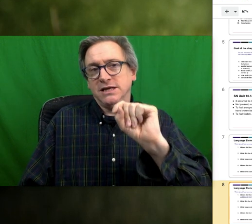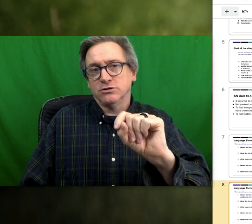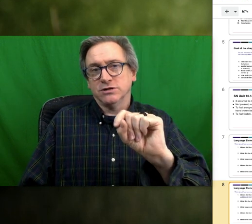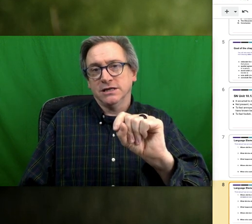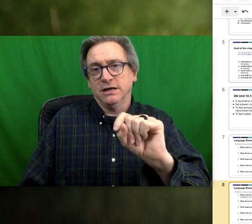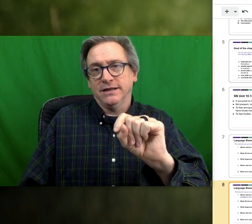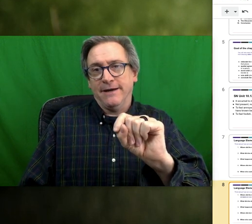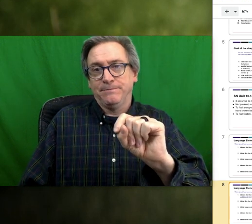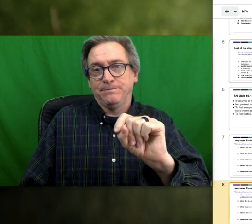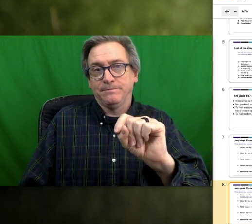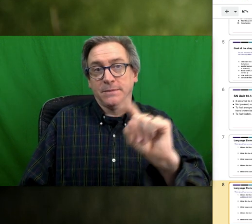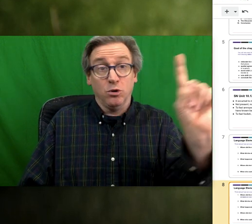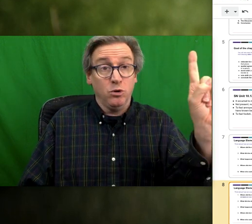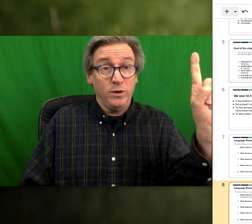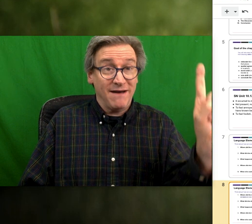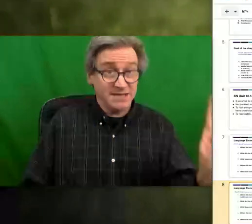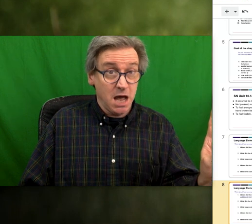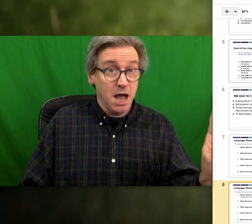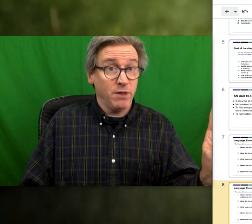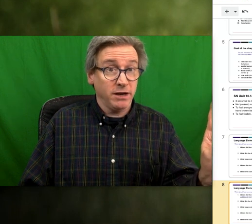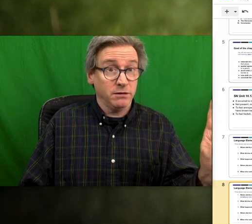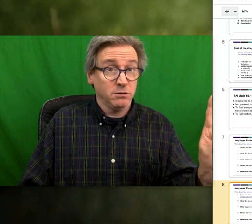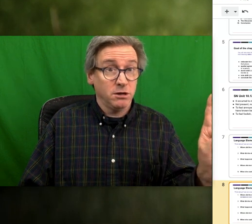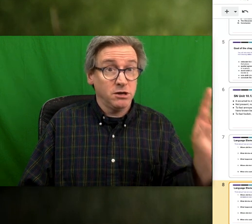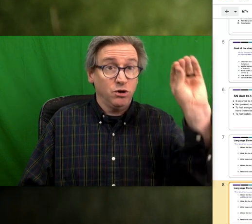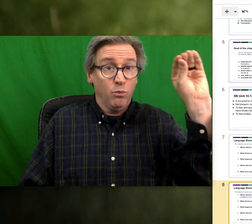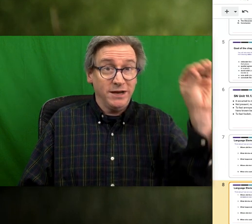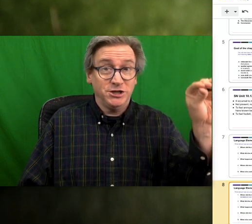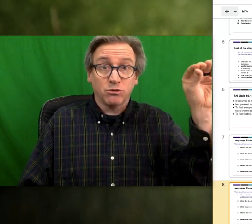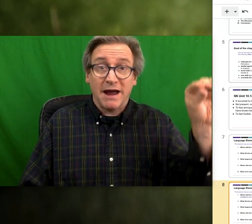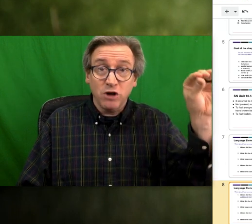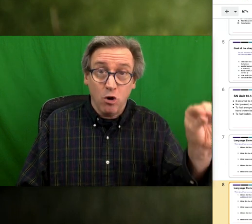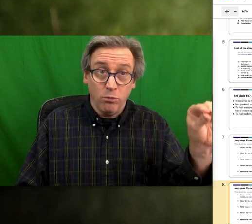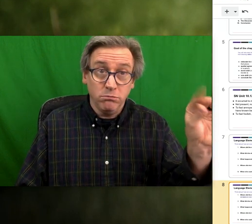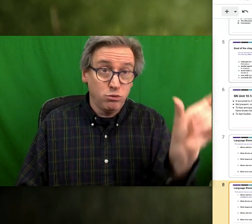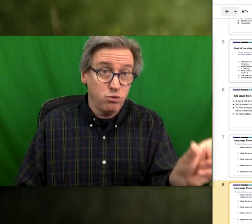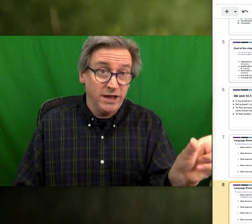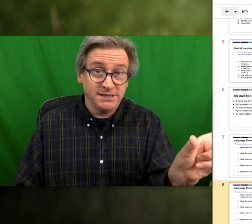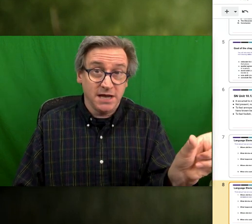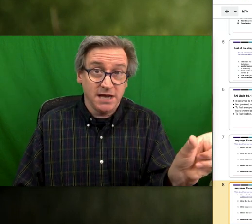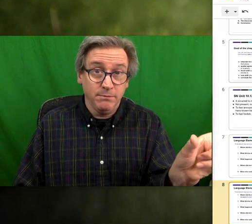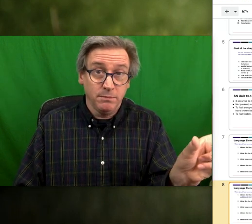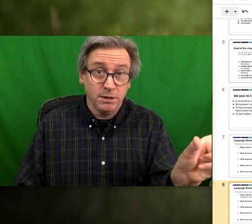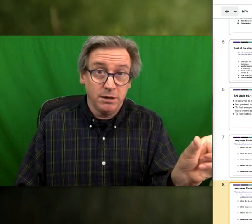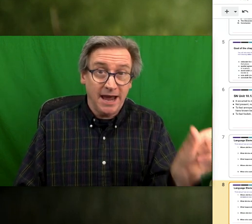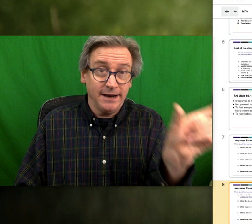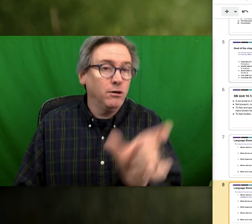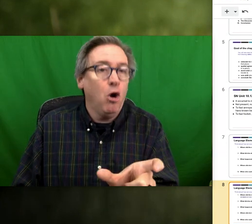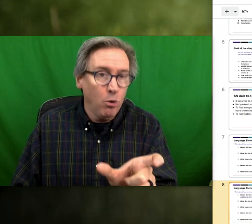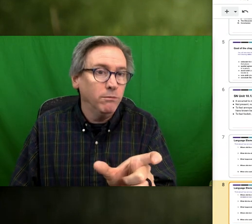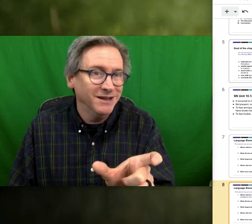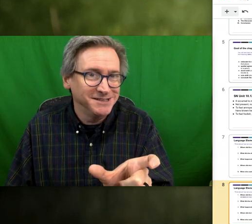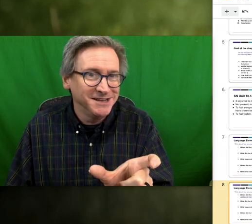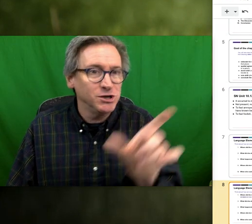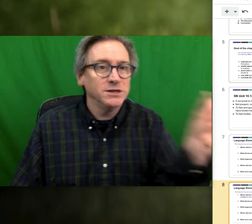What's the interesting thing about that? We have a timeline, right? So when she arrived home, that's time. And